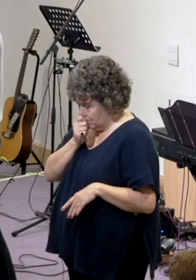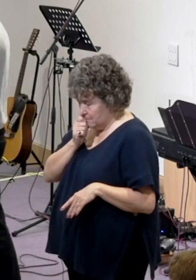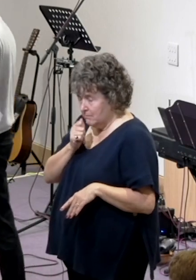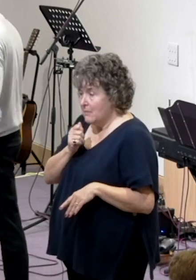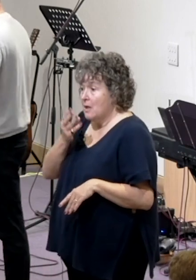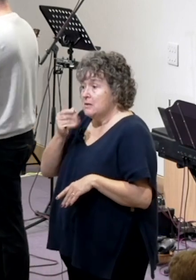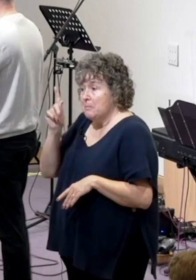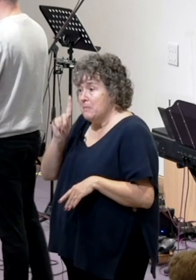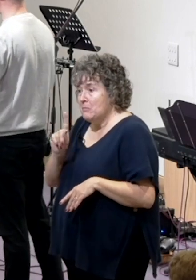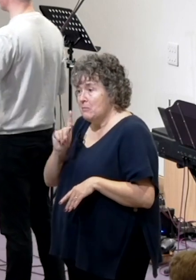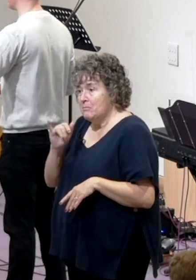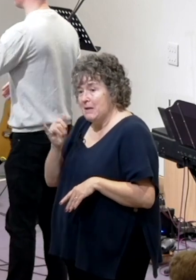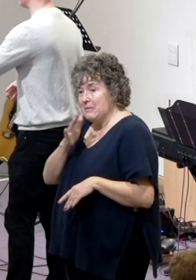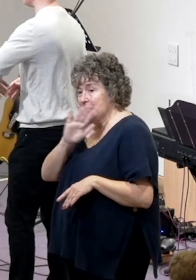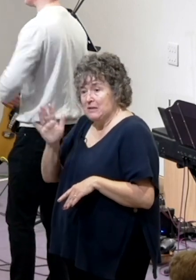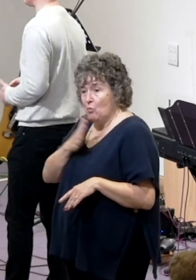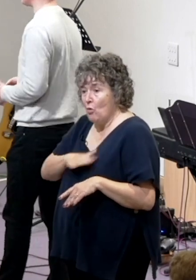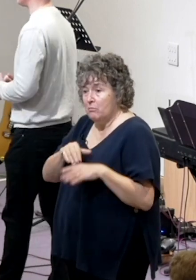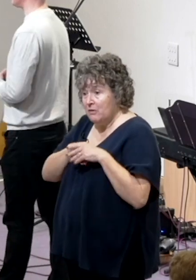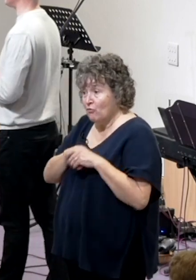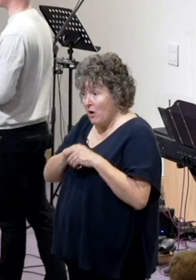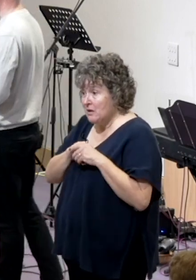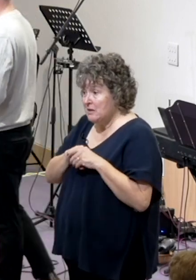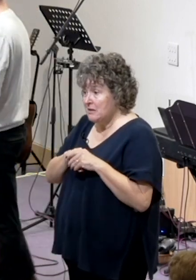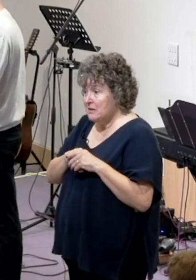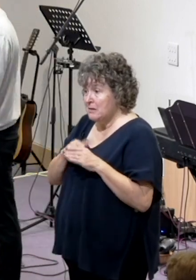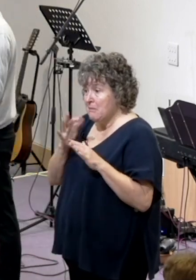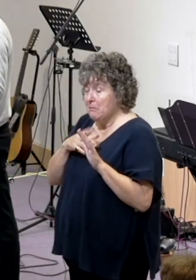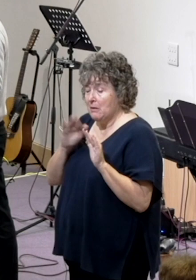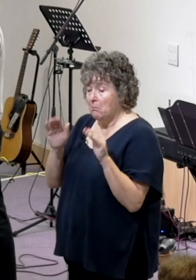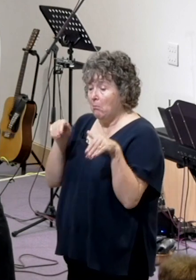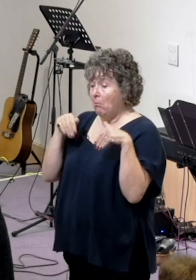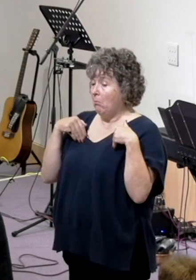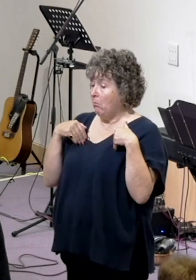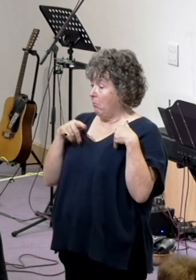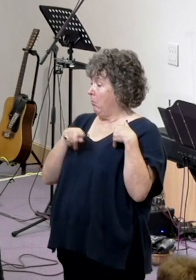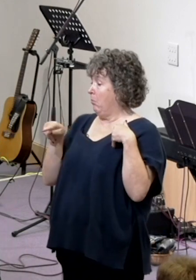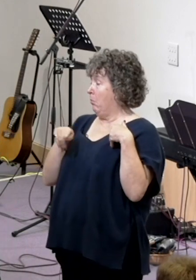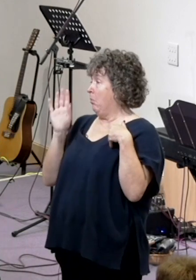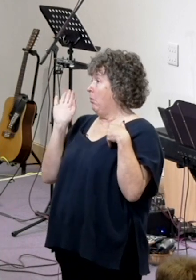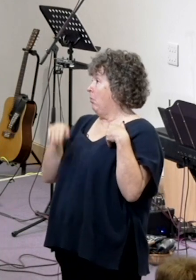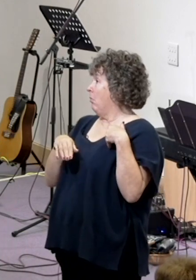in their area would not have wanted to be seen associating with this scandalous couple.